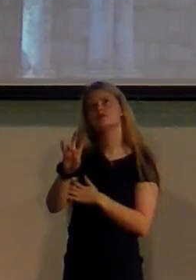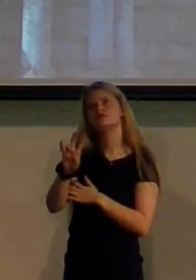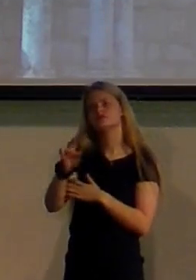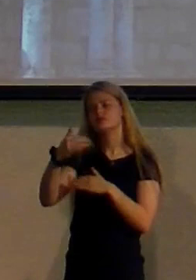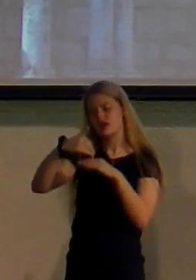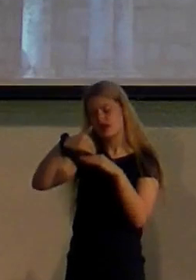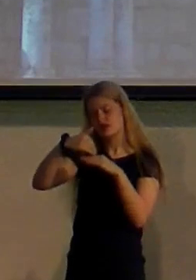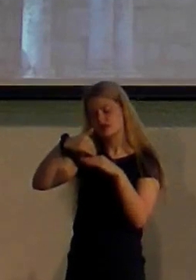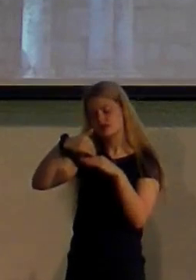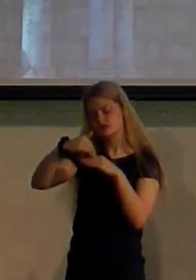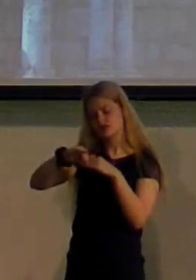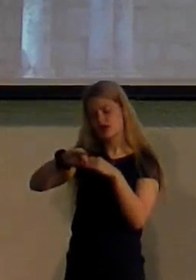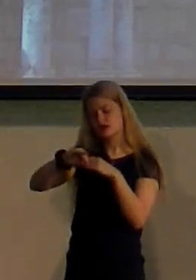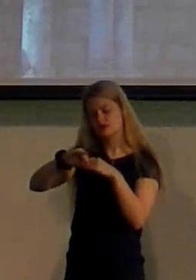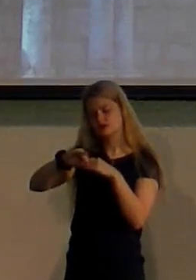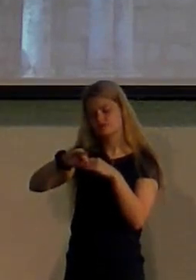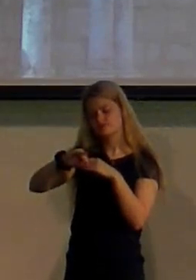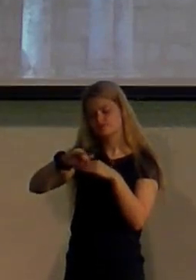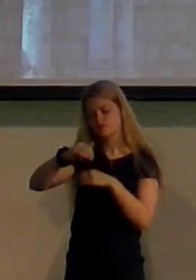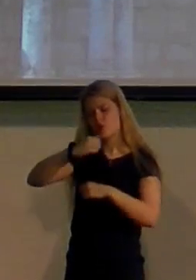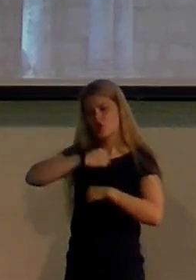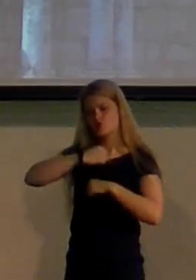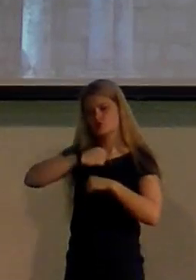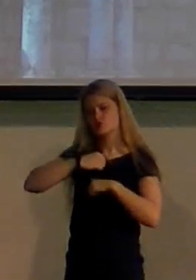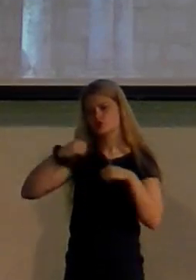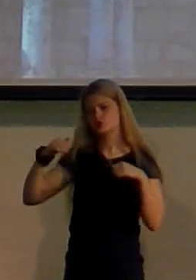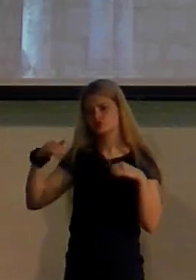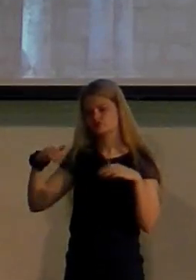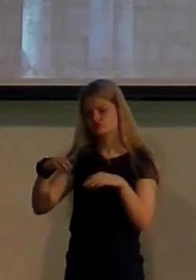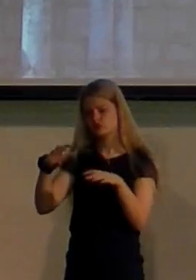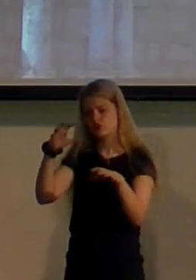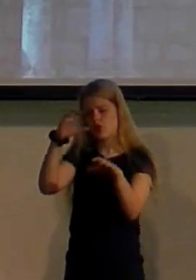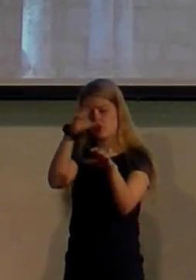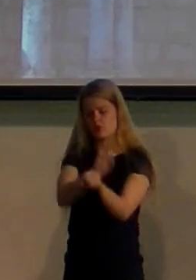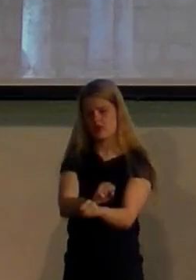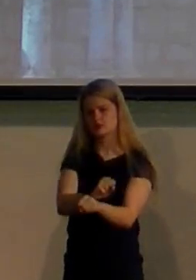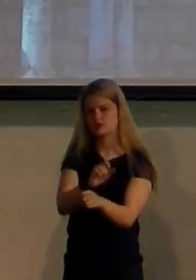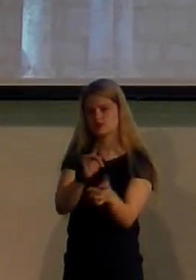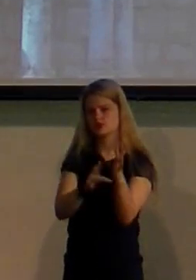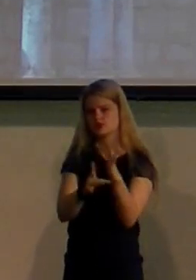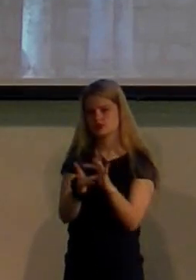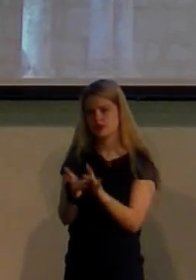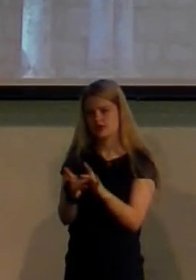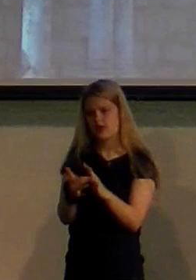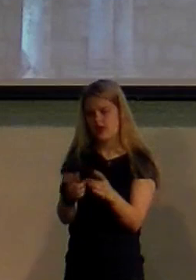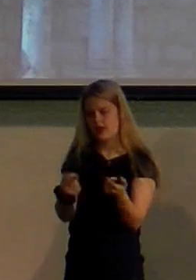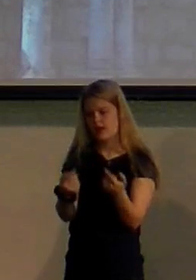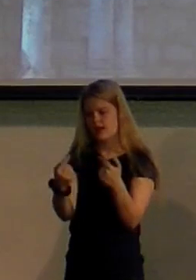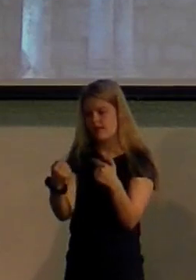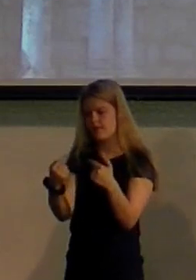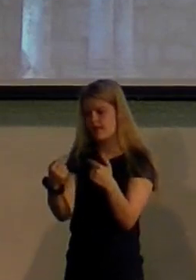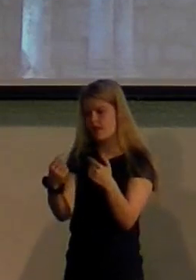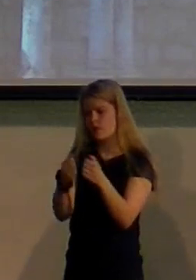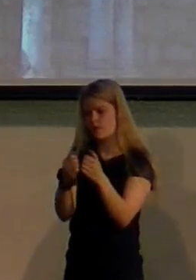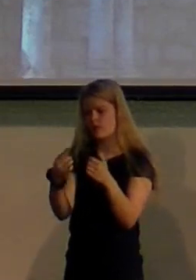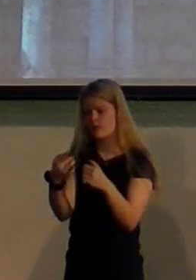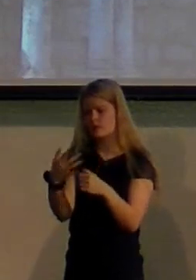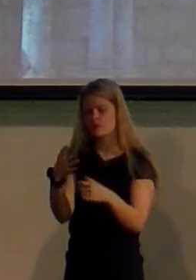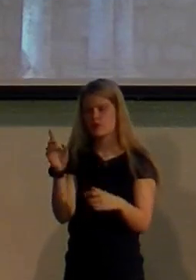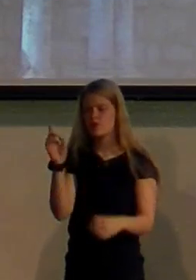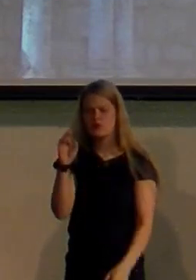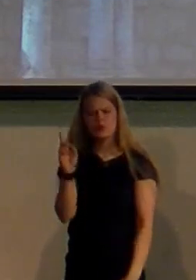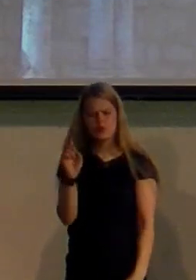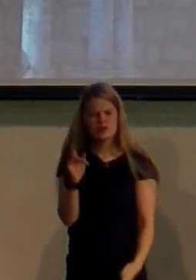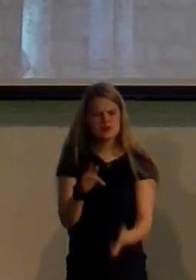a band of soldiers to arrest Jesus. They come back empty-handed, and they say, well, where is it? They say,